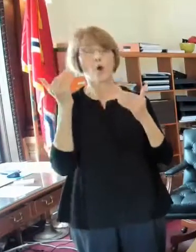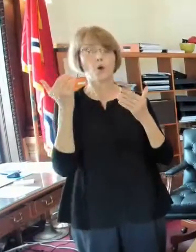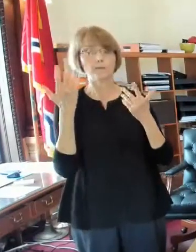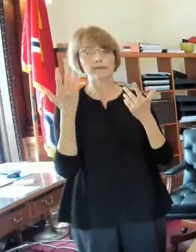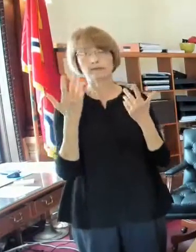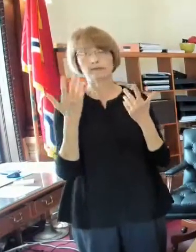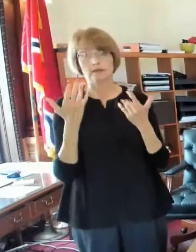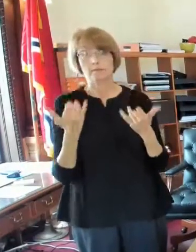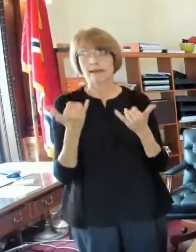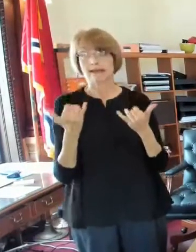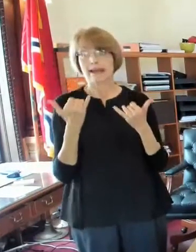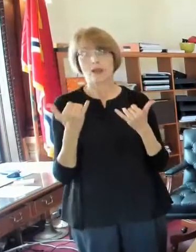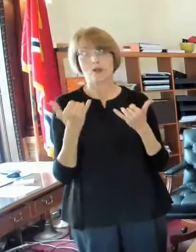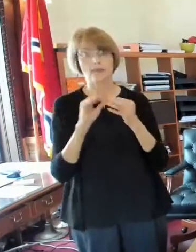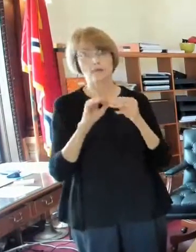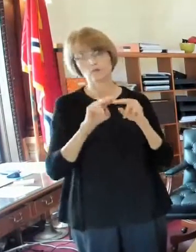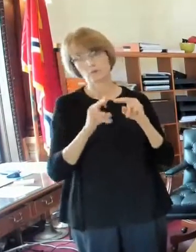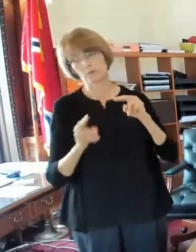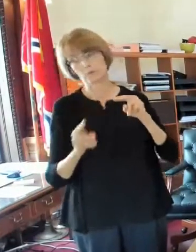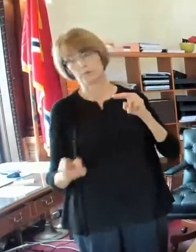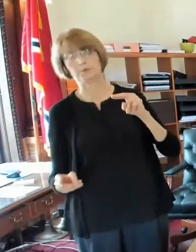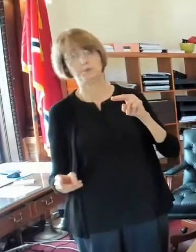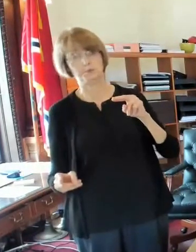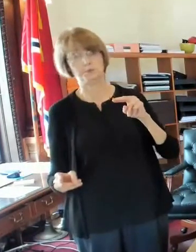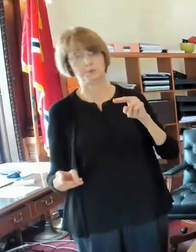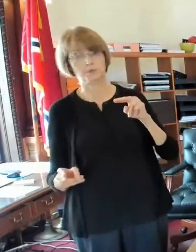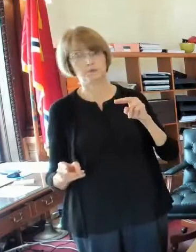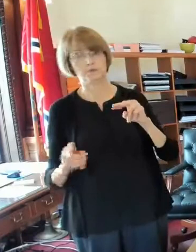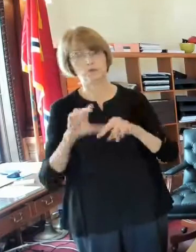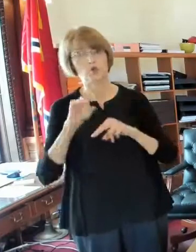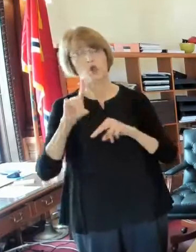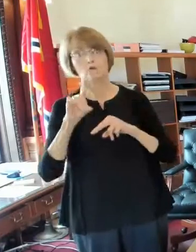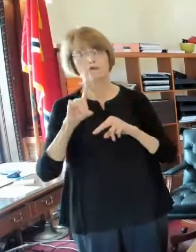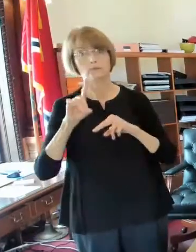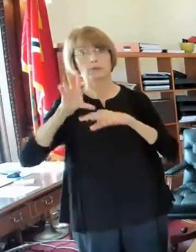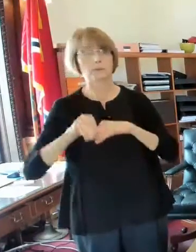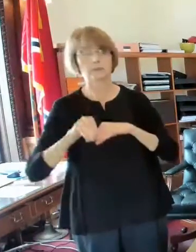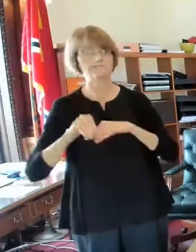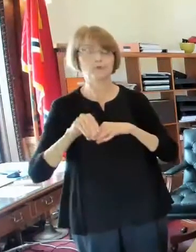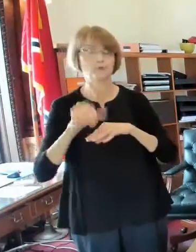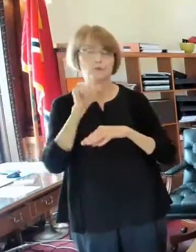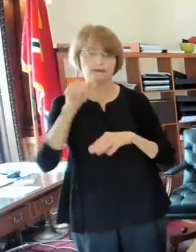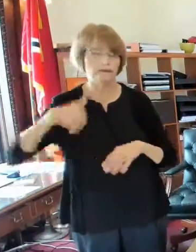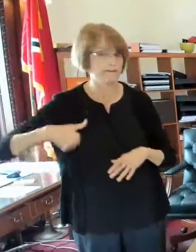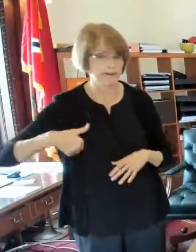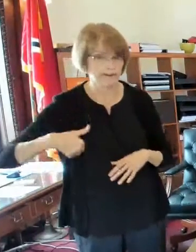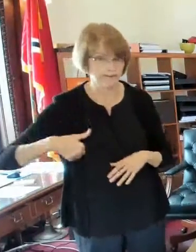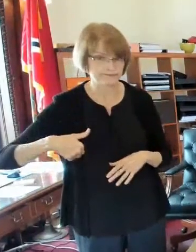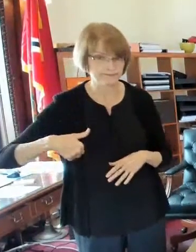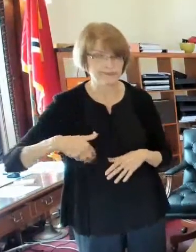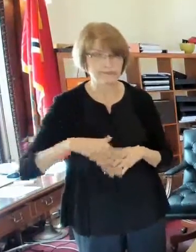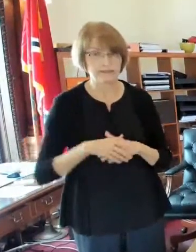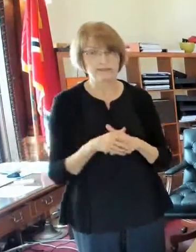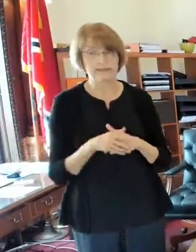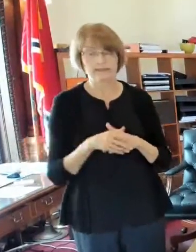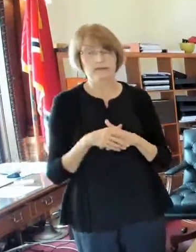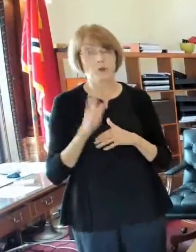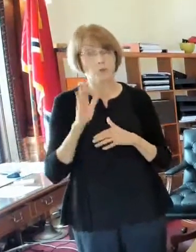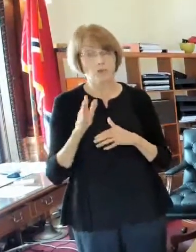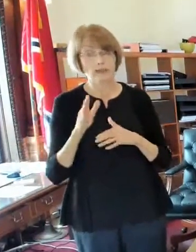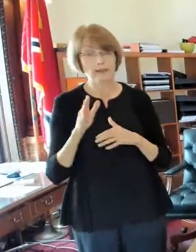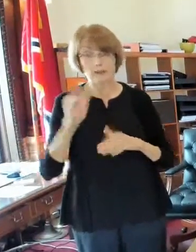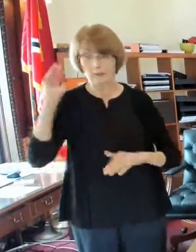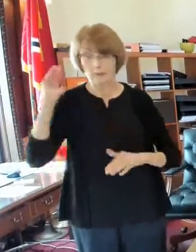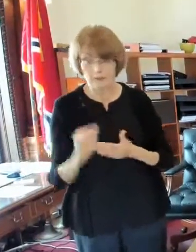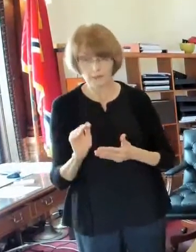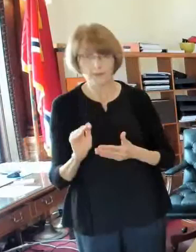other side of this COVID situation by now, but we are not. We're not going to be there anytime real soon. We're waiting, as